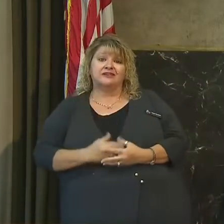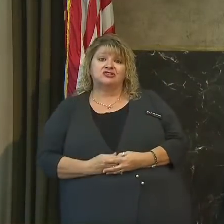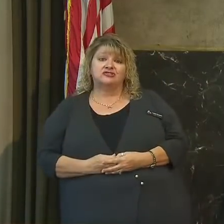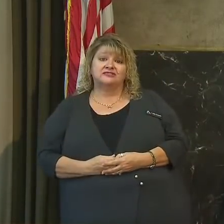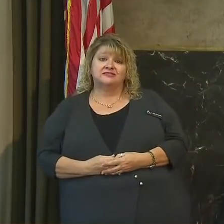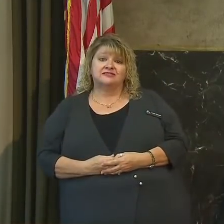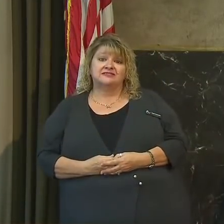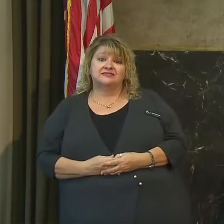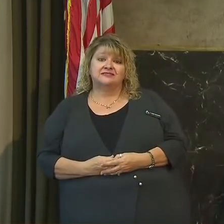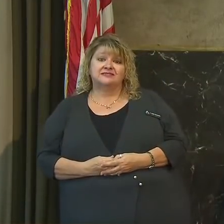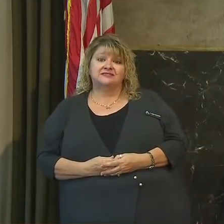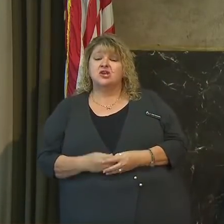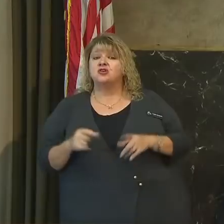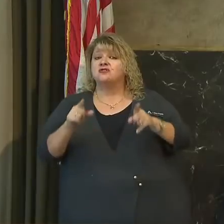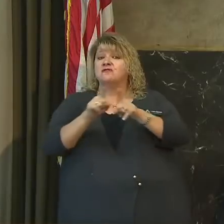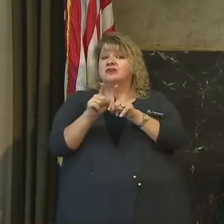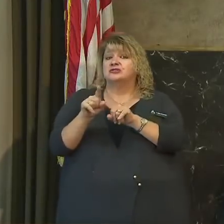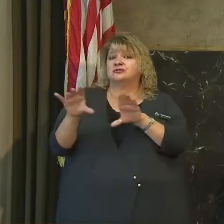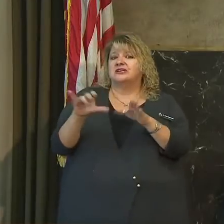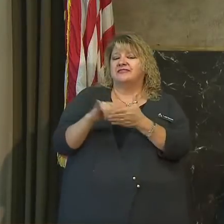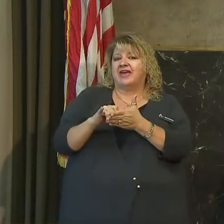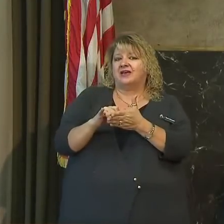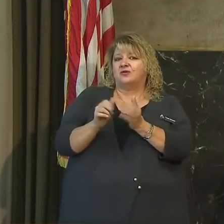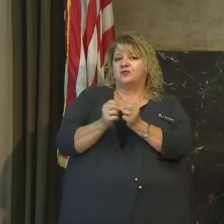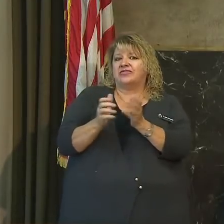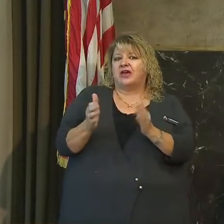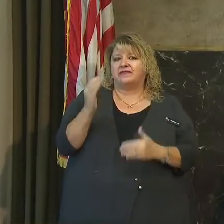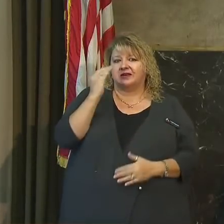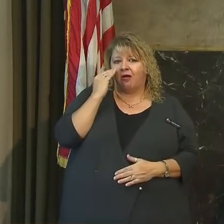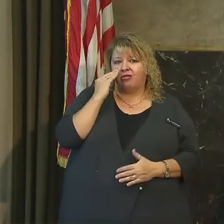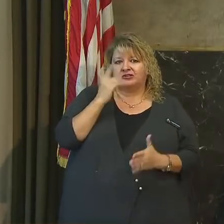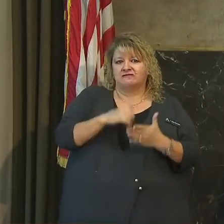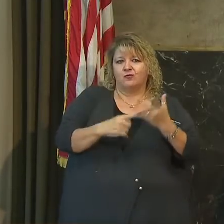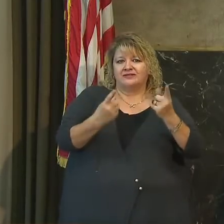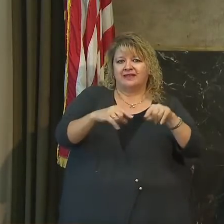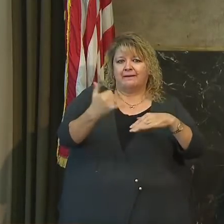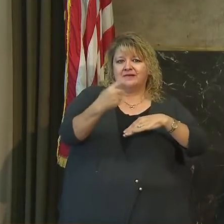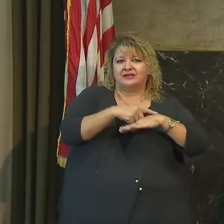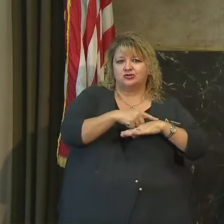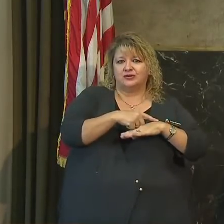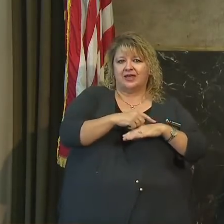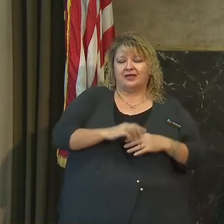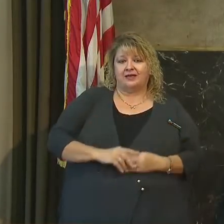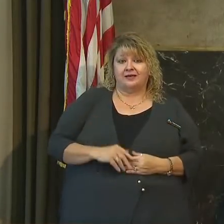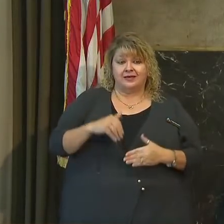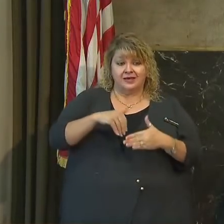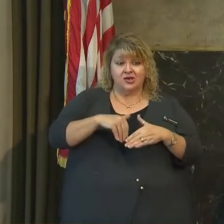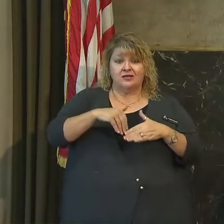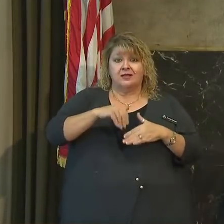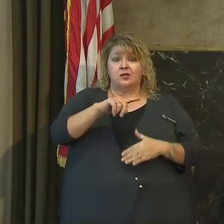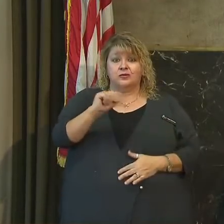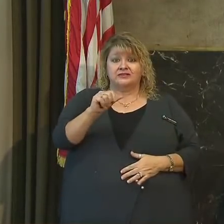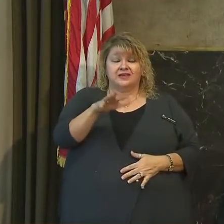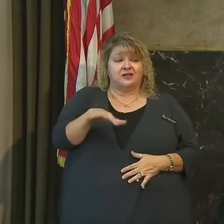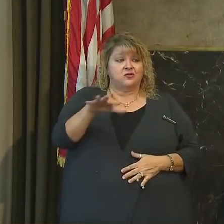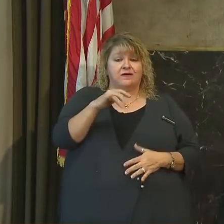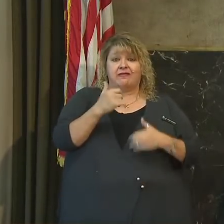but you also did it without knowledge of what's happening today, here in Louisiana and around the